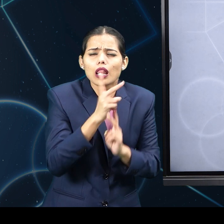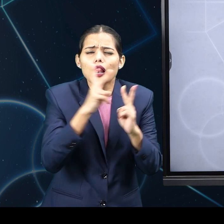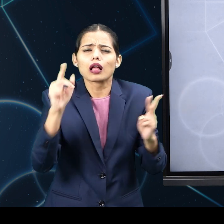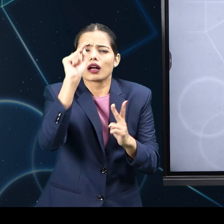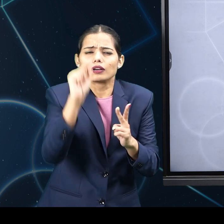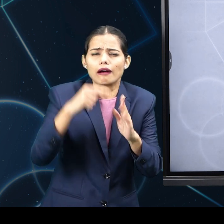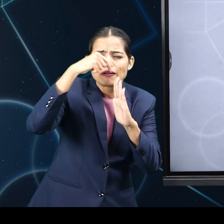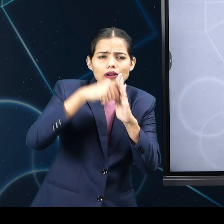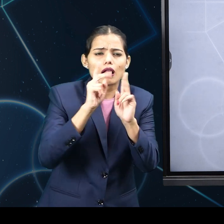events,